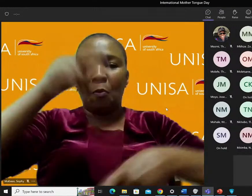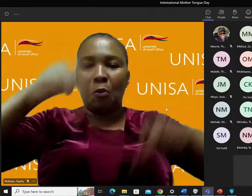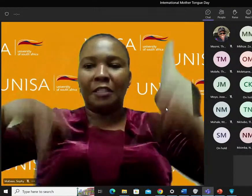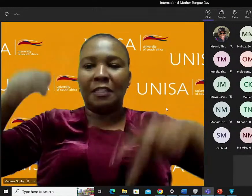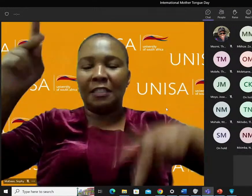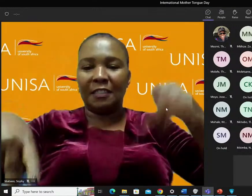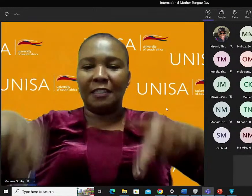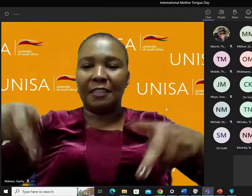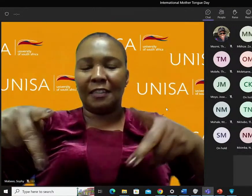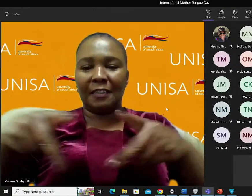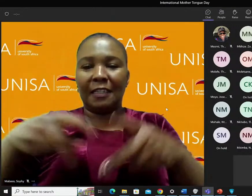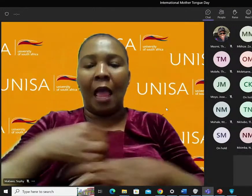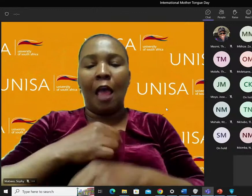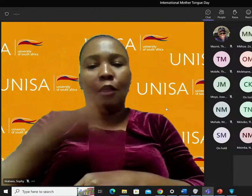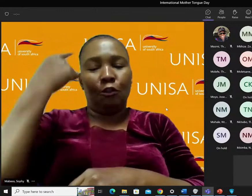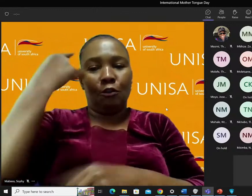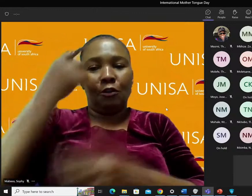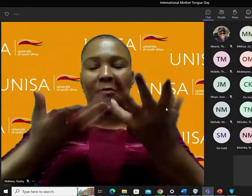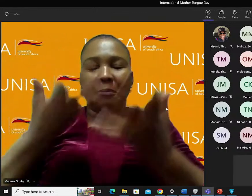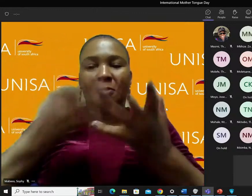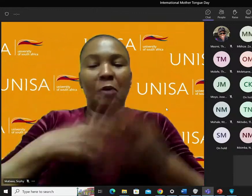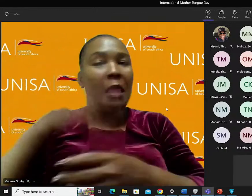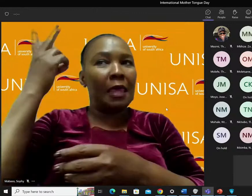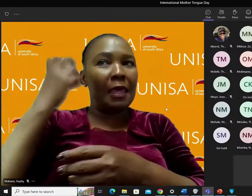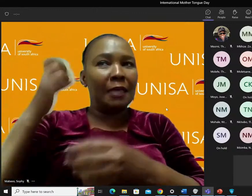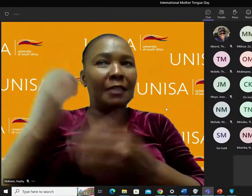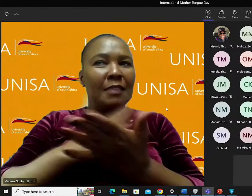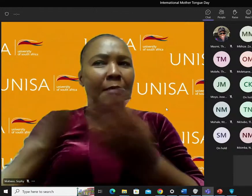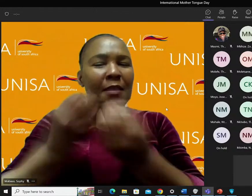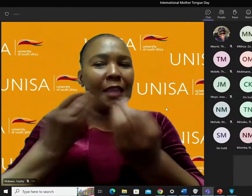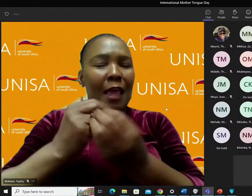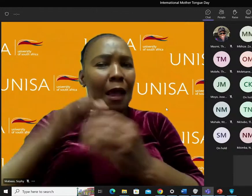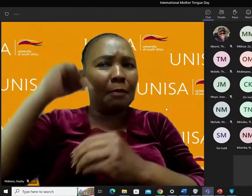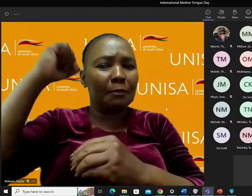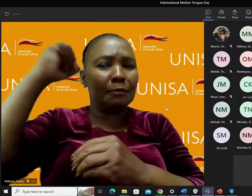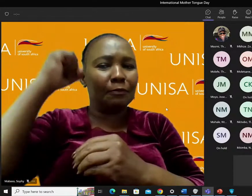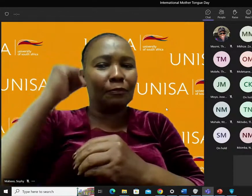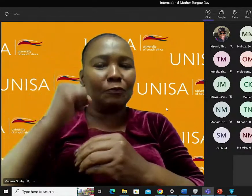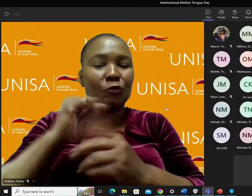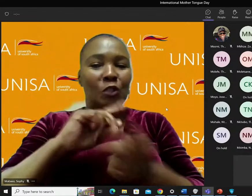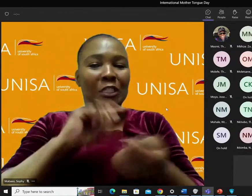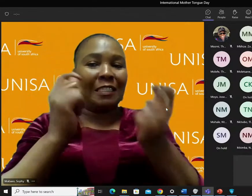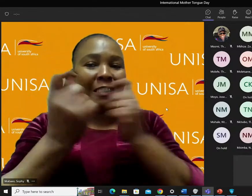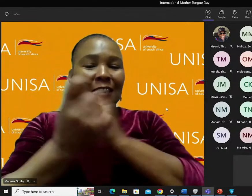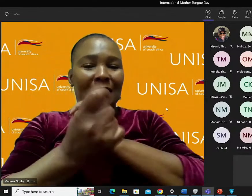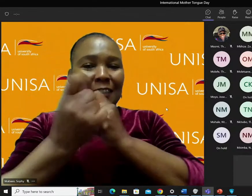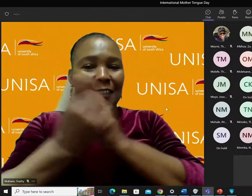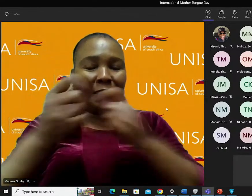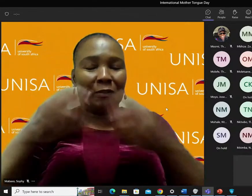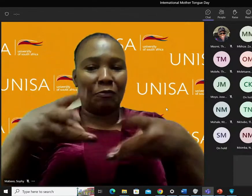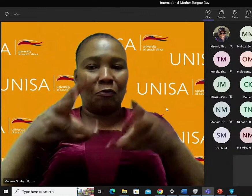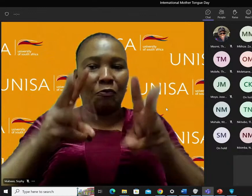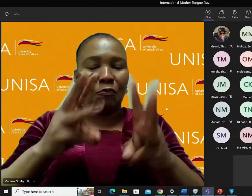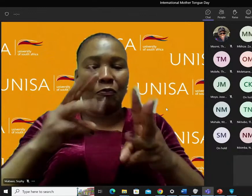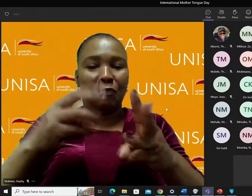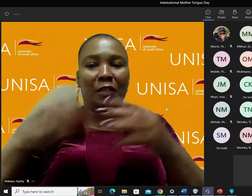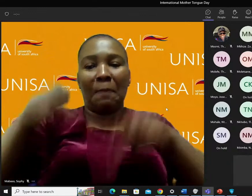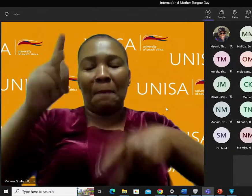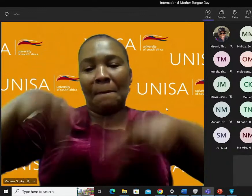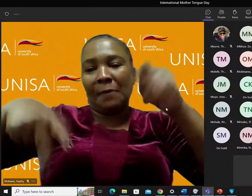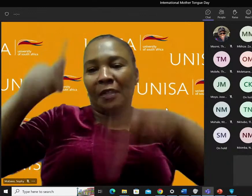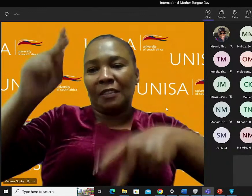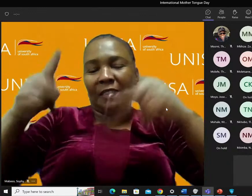expecting to hear like amandla, something like that, to show the mood, to change the mood into the political